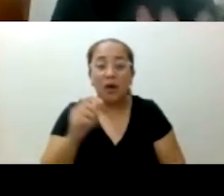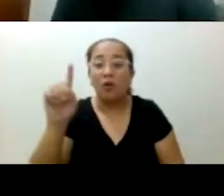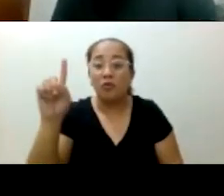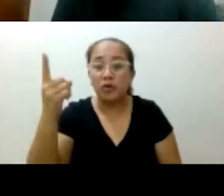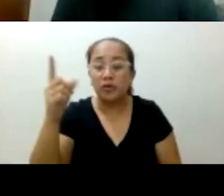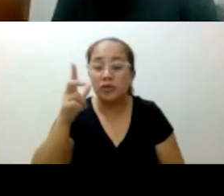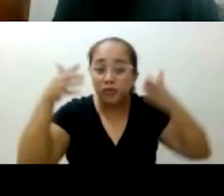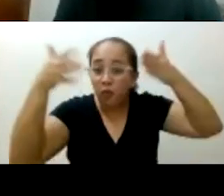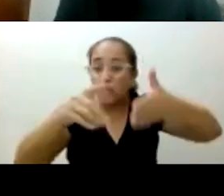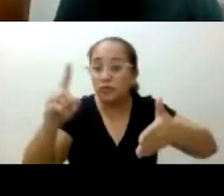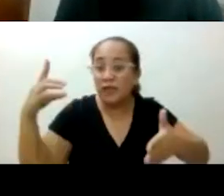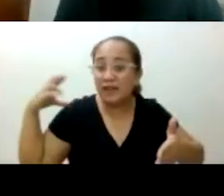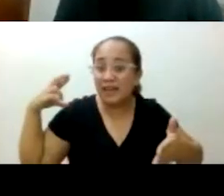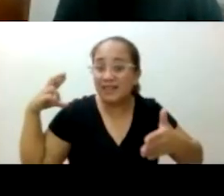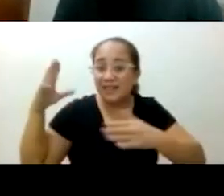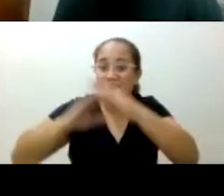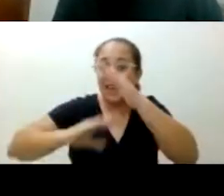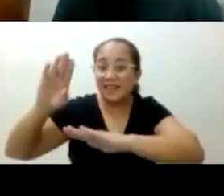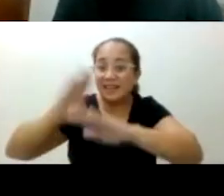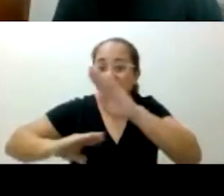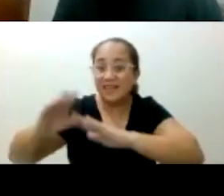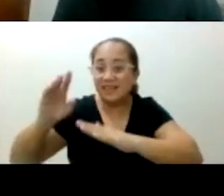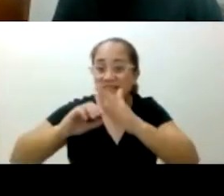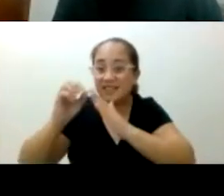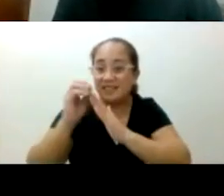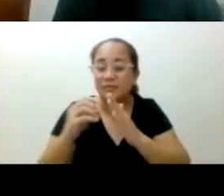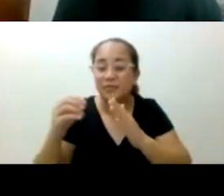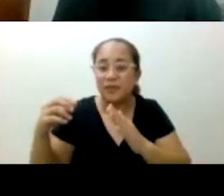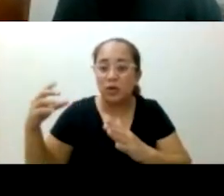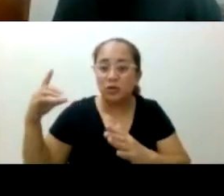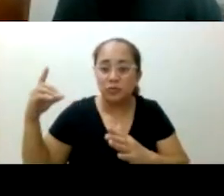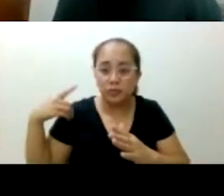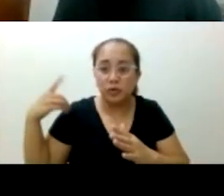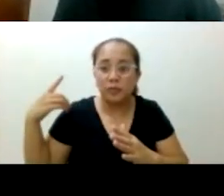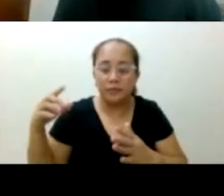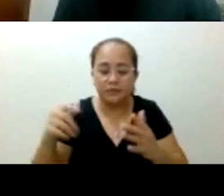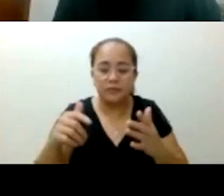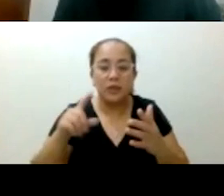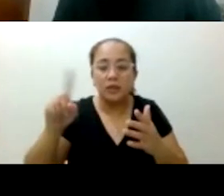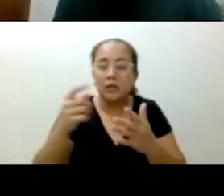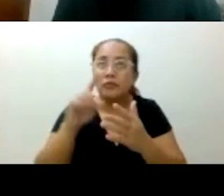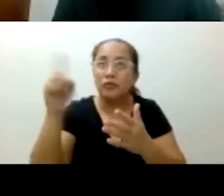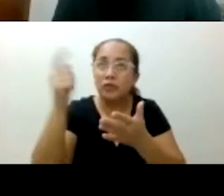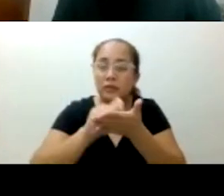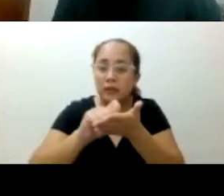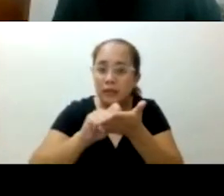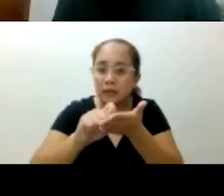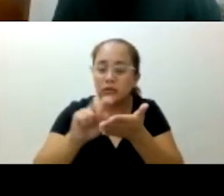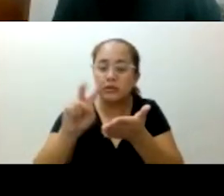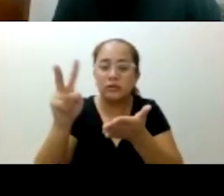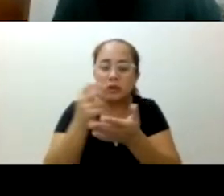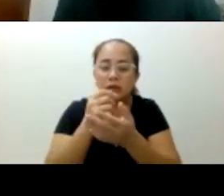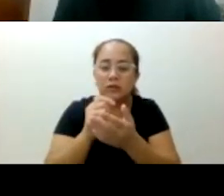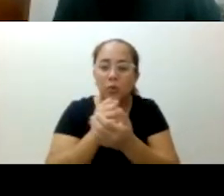only looking at the dominant hand shape, okay? All right. So we should see eraser and then warm. And then what